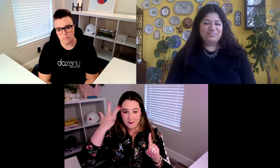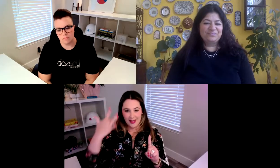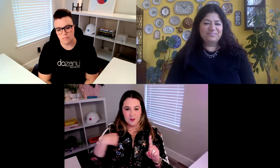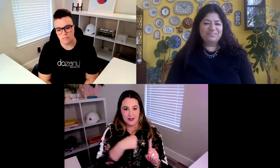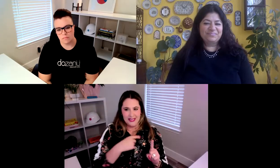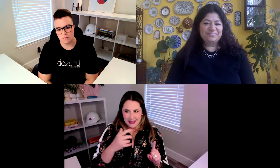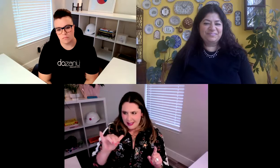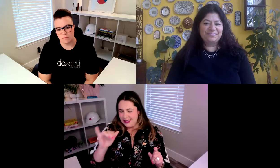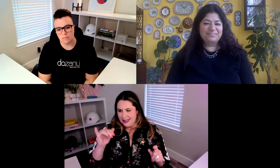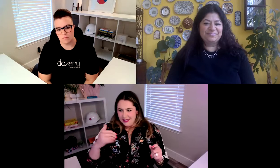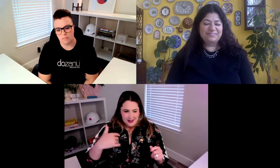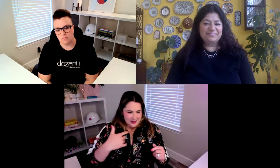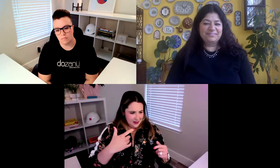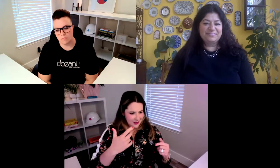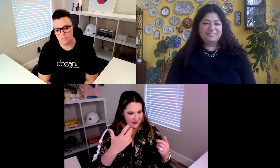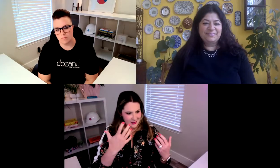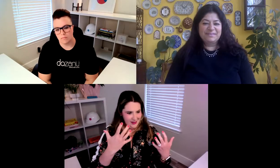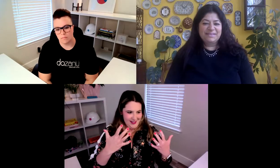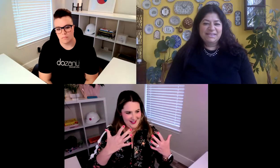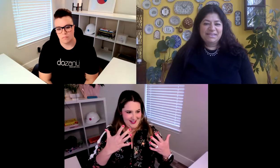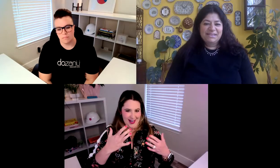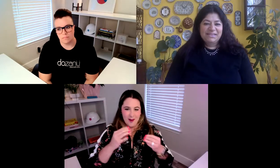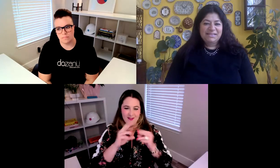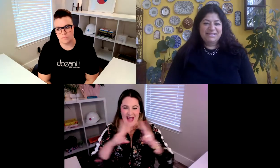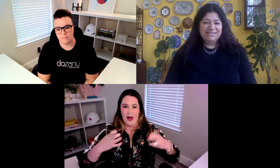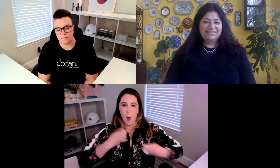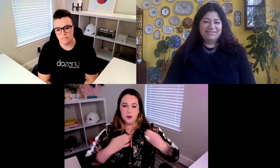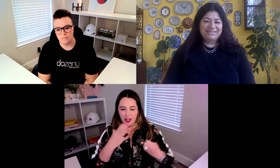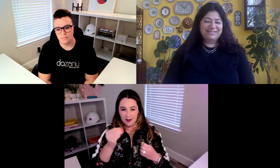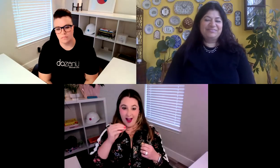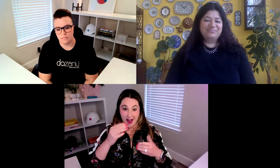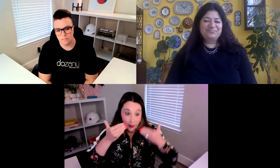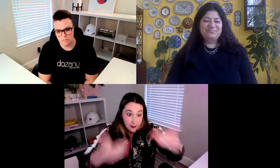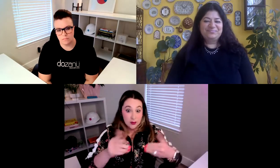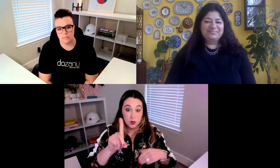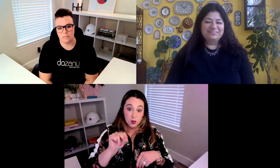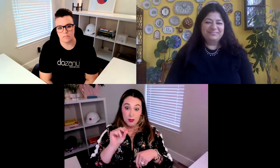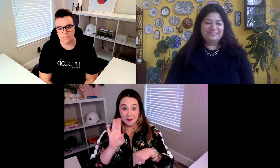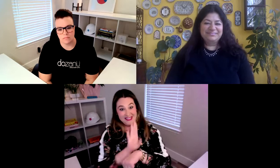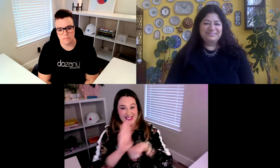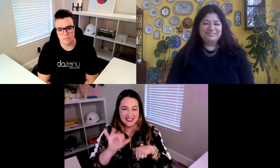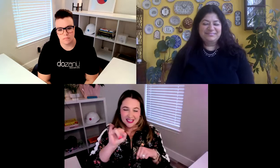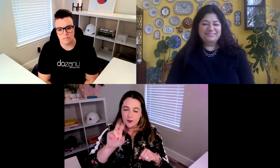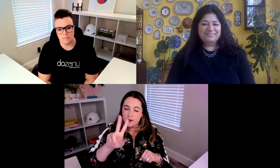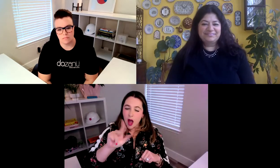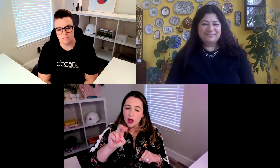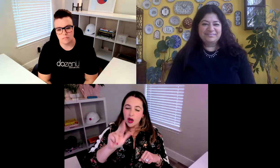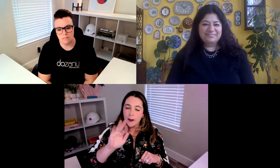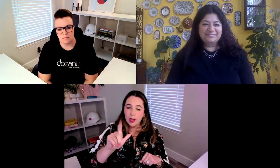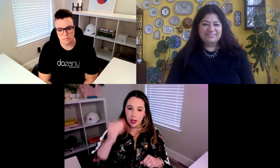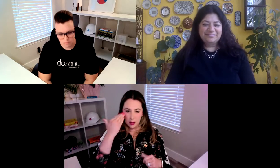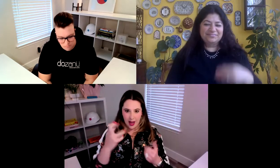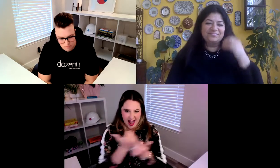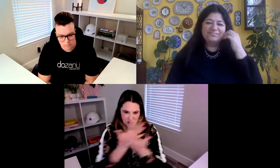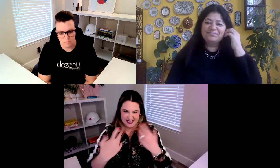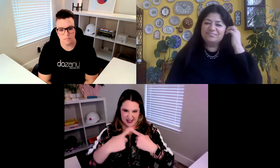women are more impacted by the idea of imposter syndrome because we're always trying to, you know, we're very emotional and we're trying to go ahead and do